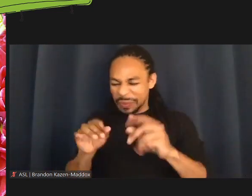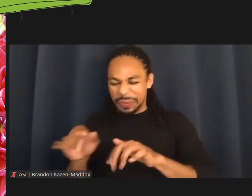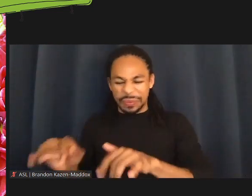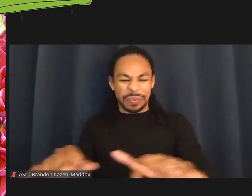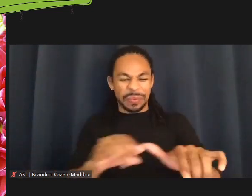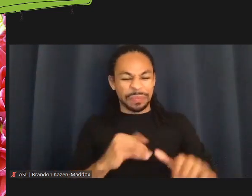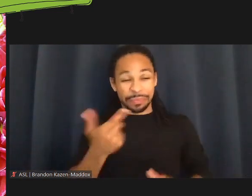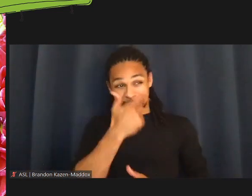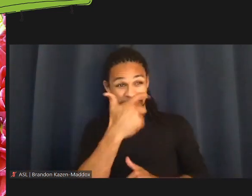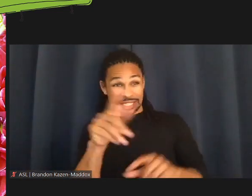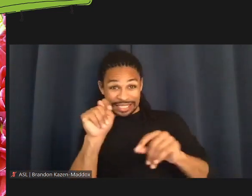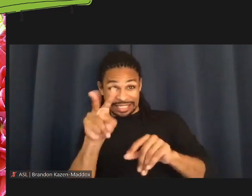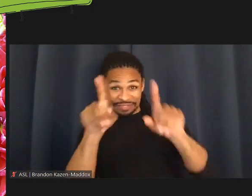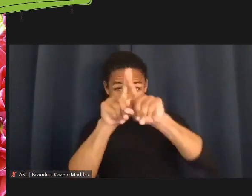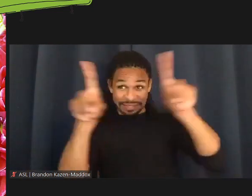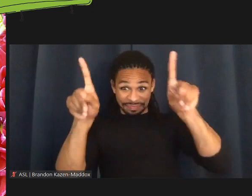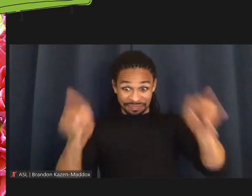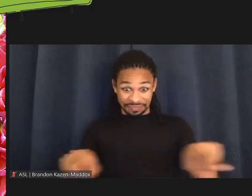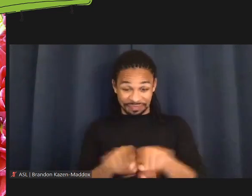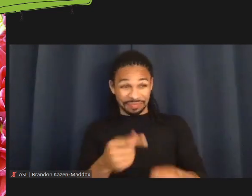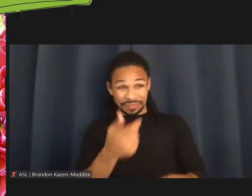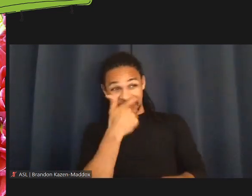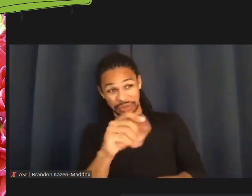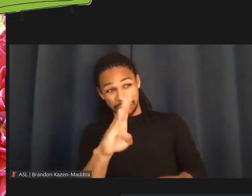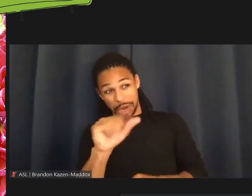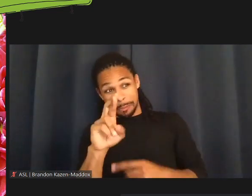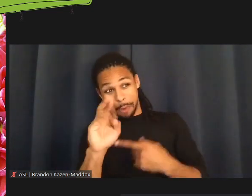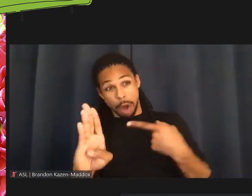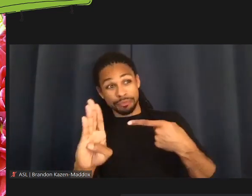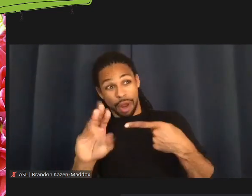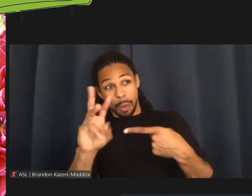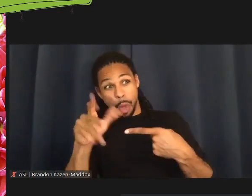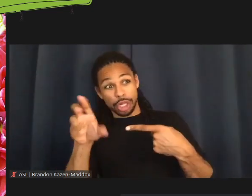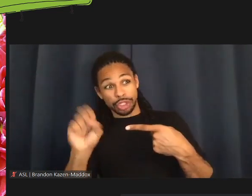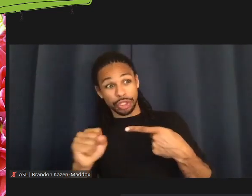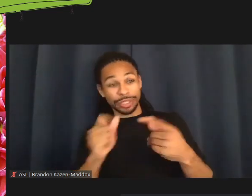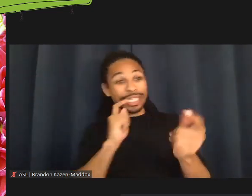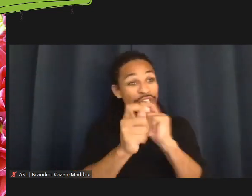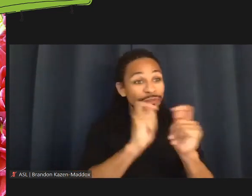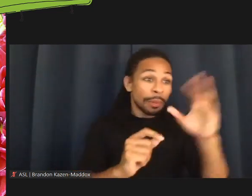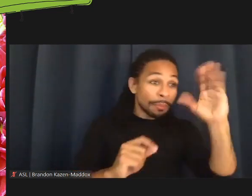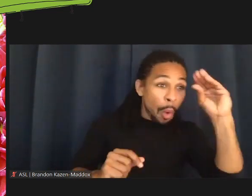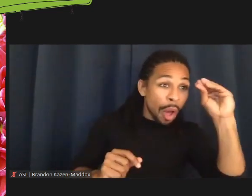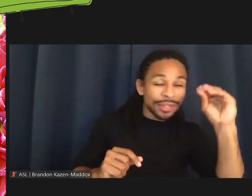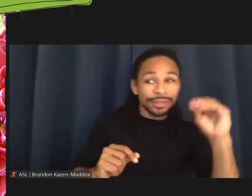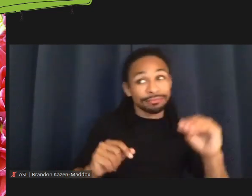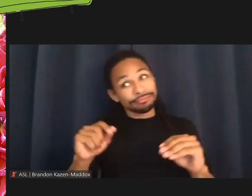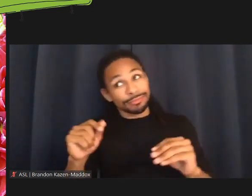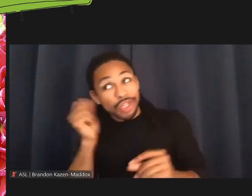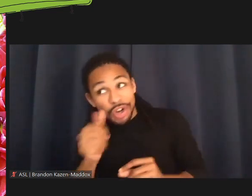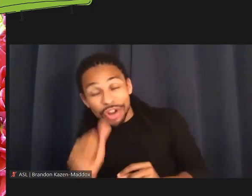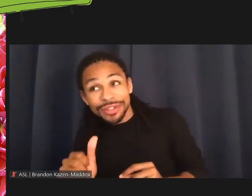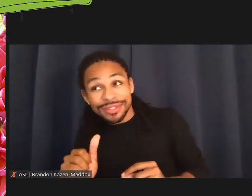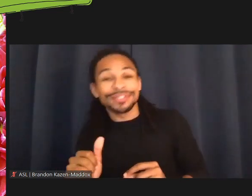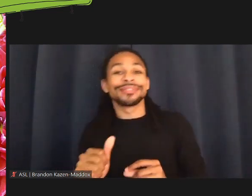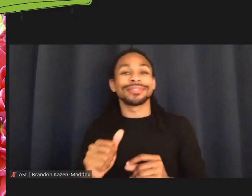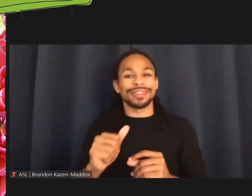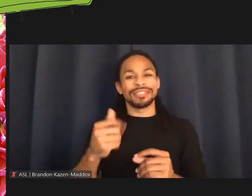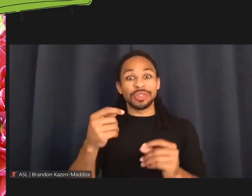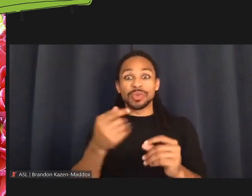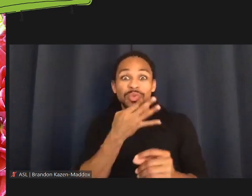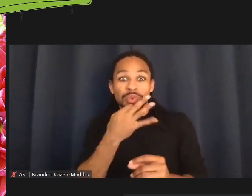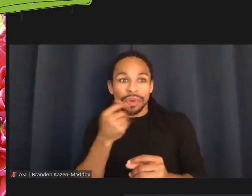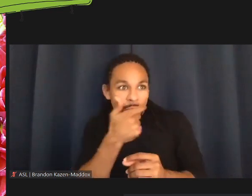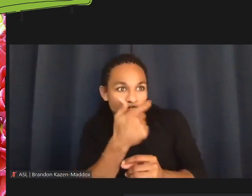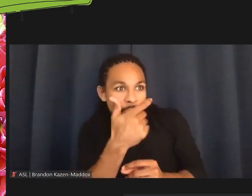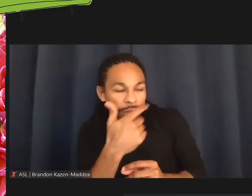Barbara Walters interviewing boys, girls. Minutes into the documentary, I found out that they weren't girls, boys like